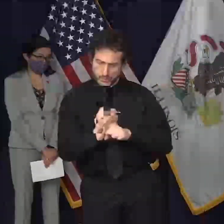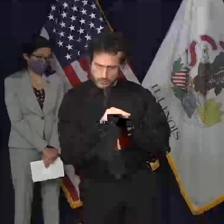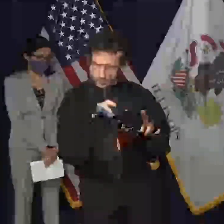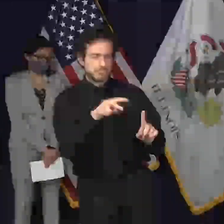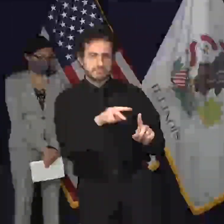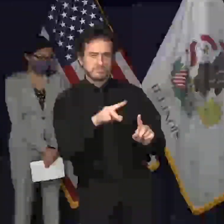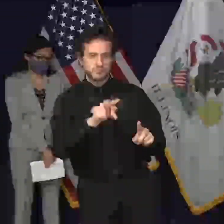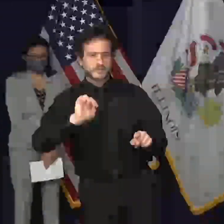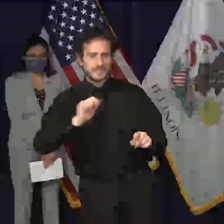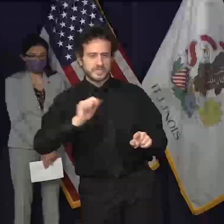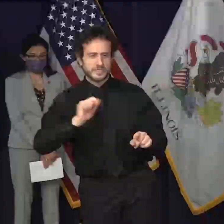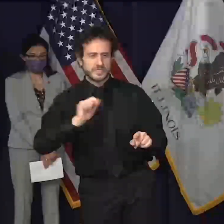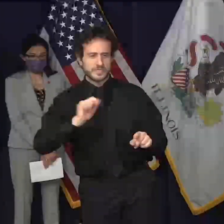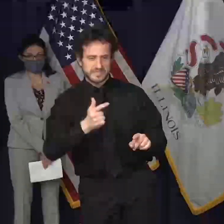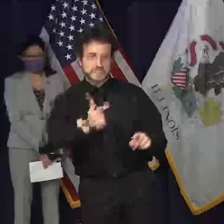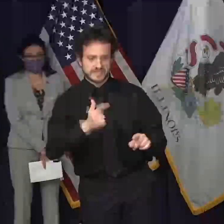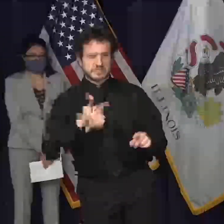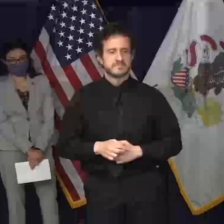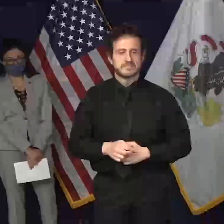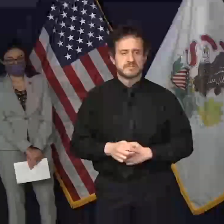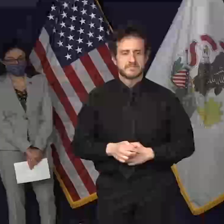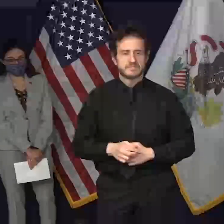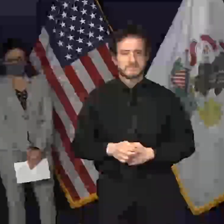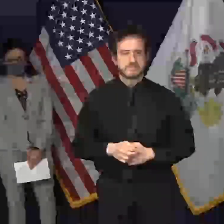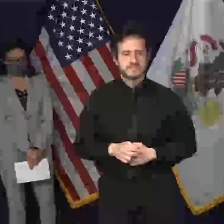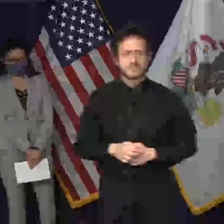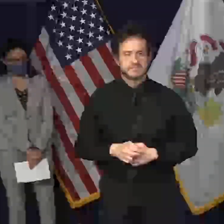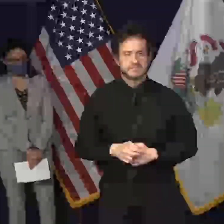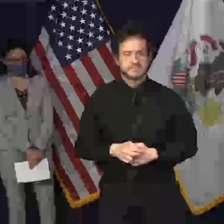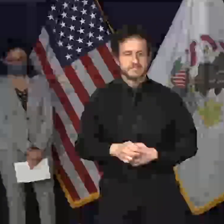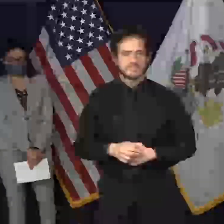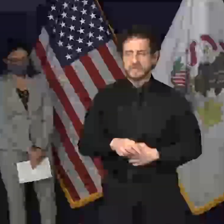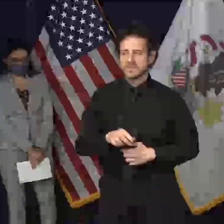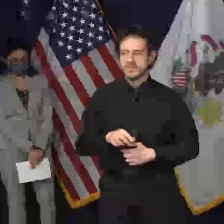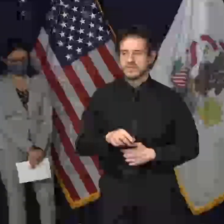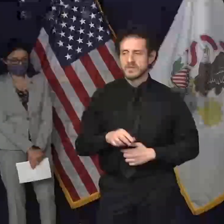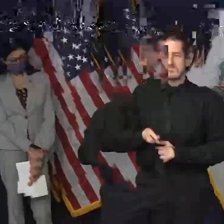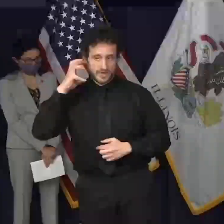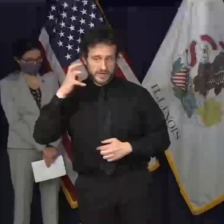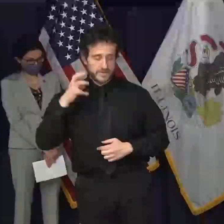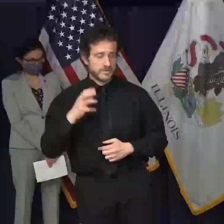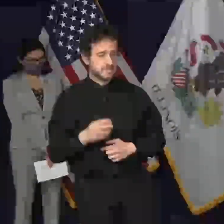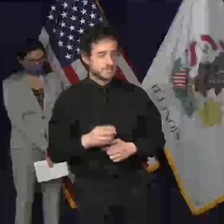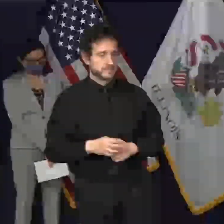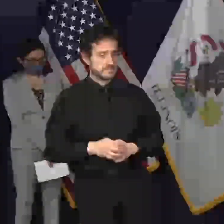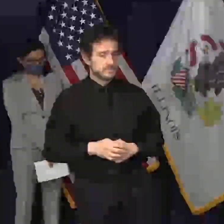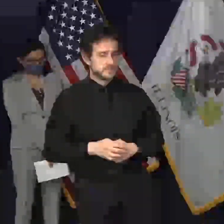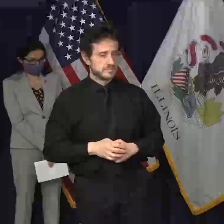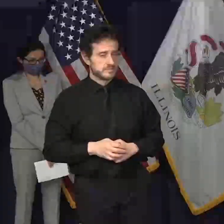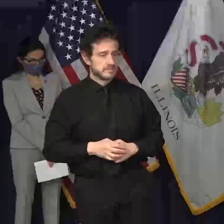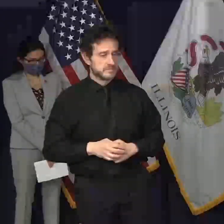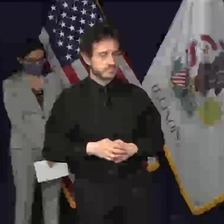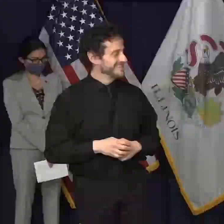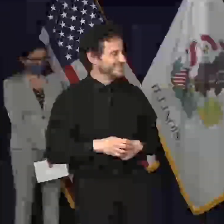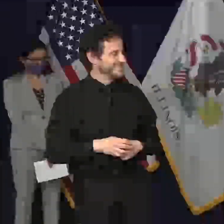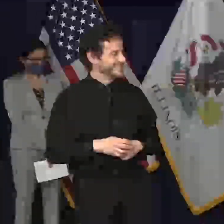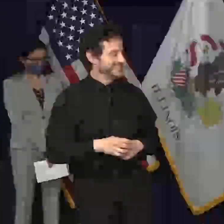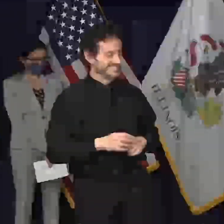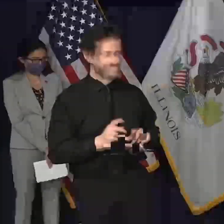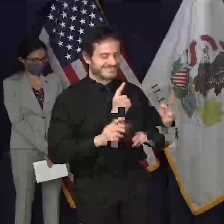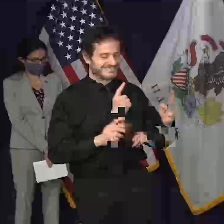effort. This was for maybe Jacobson and also for Dr. Zika. Sorry, you're doing the dance to the